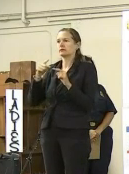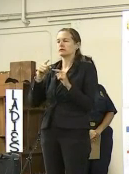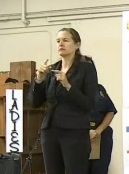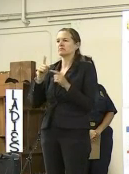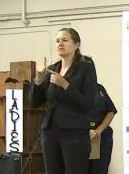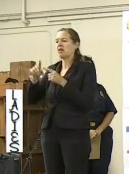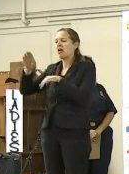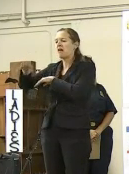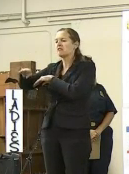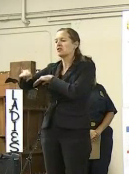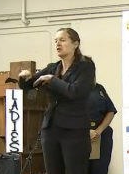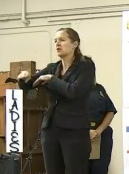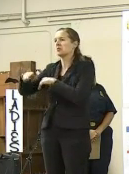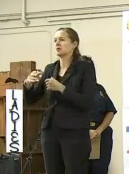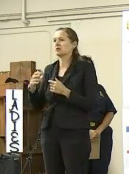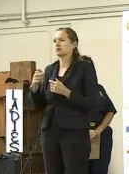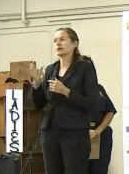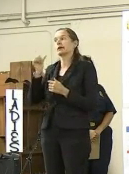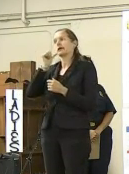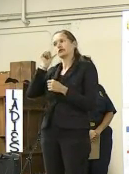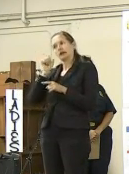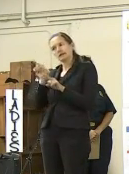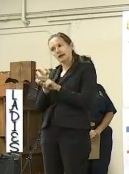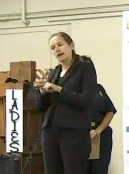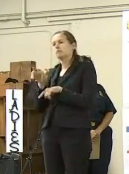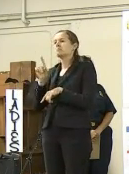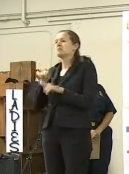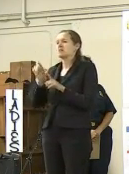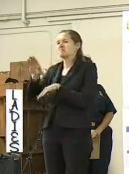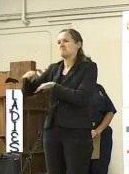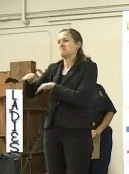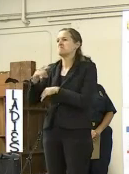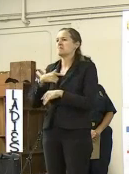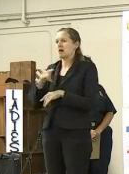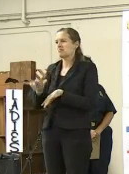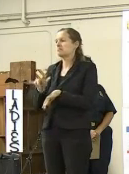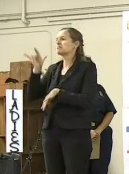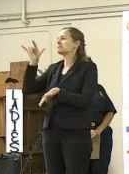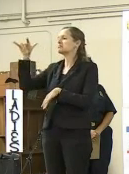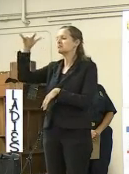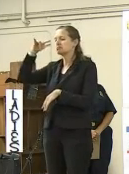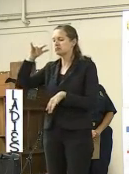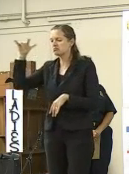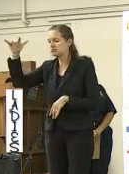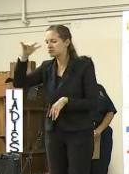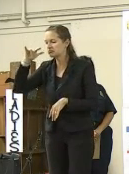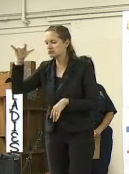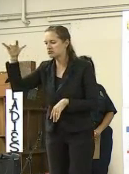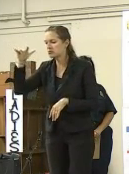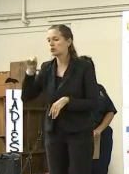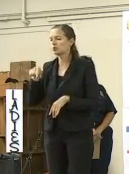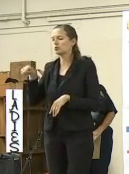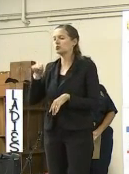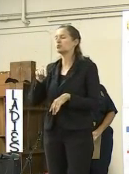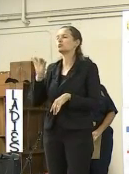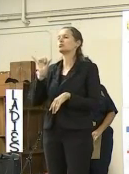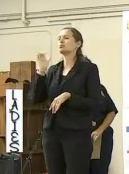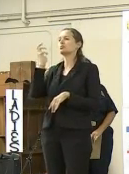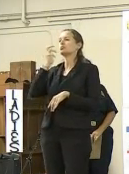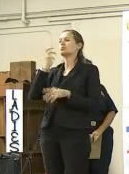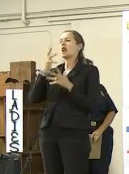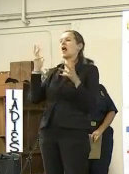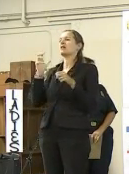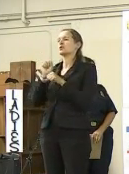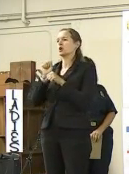late afternoon, and so that was the same thing as yesterday. So I got a flight around that fire. Make no mistake, there is a lot of work that has to be done over on the Walbridge Fire.